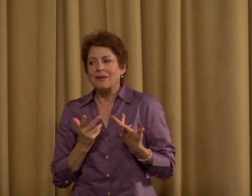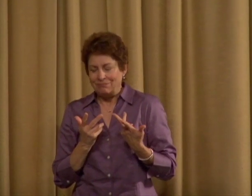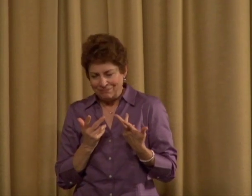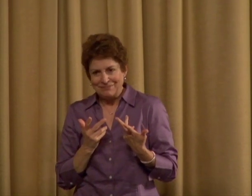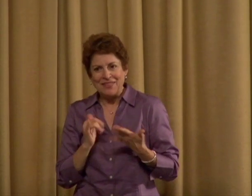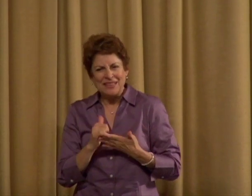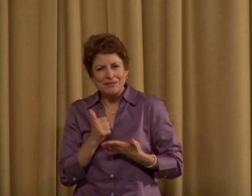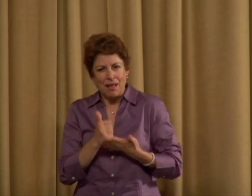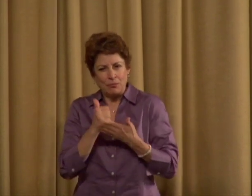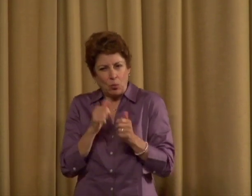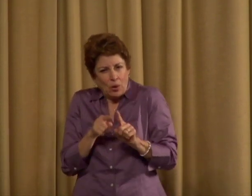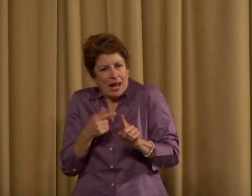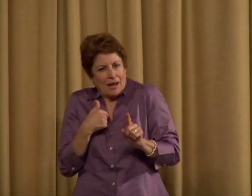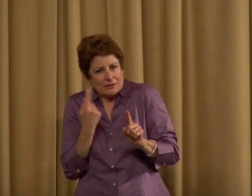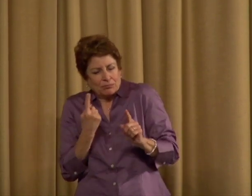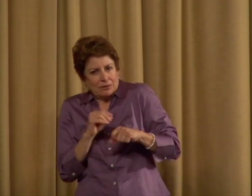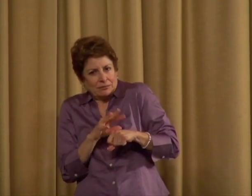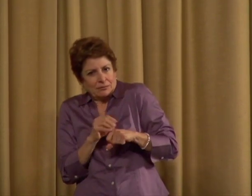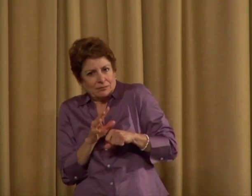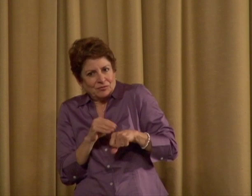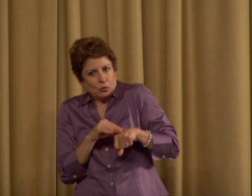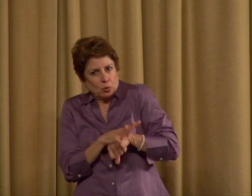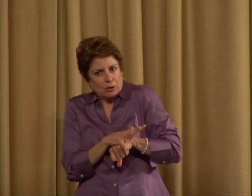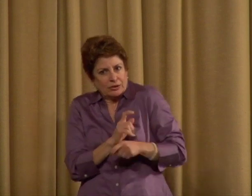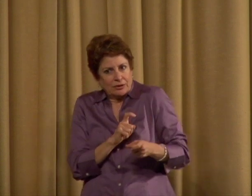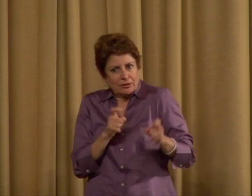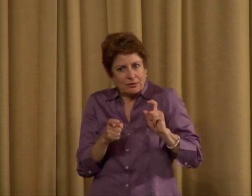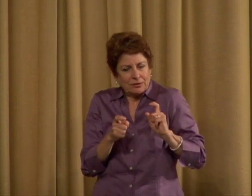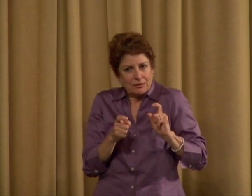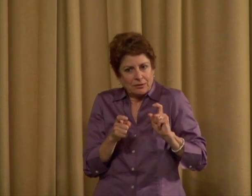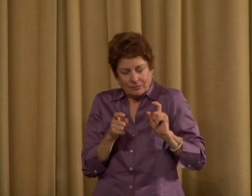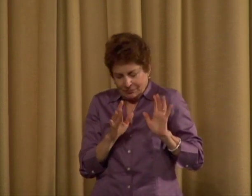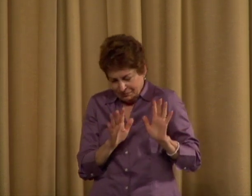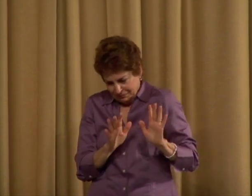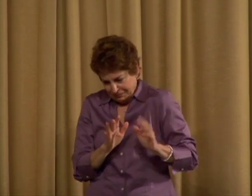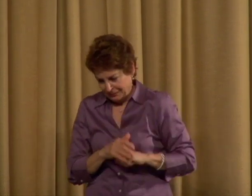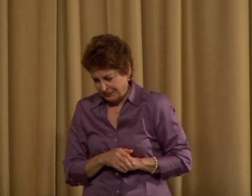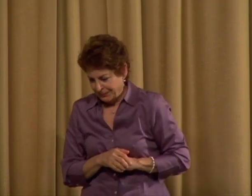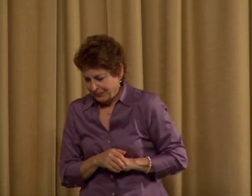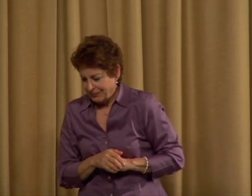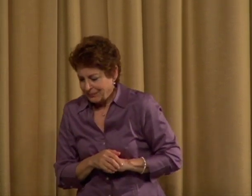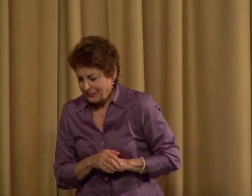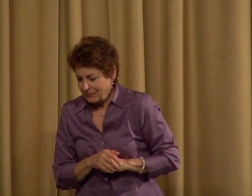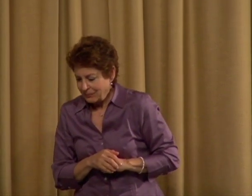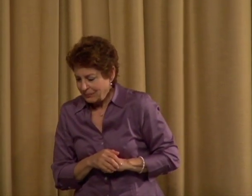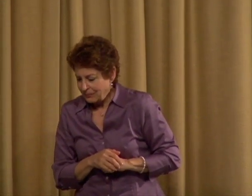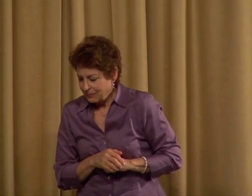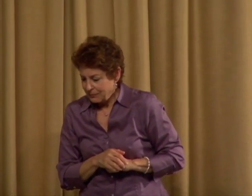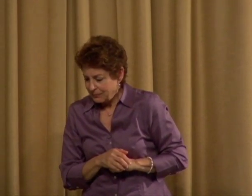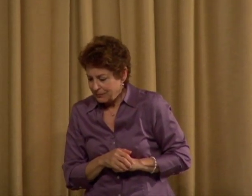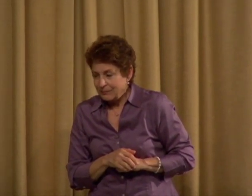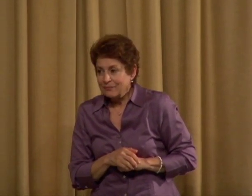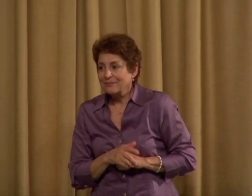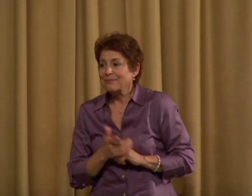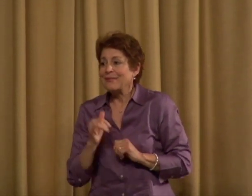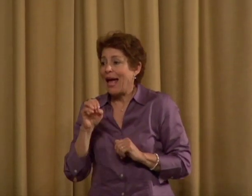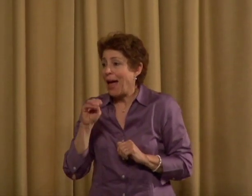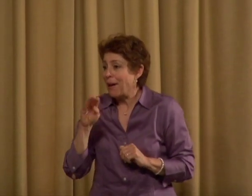I thought, okay, that helped to have that role that I had of being an influence as an advisor for